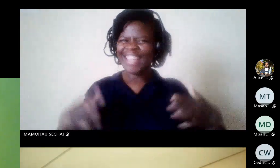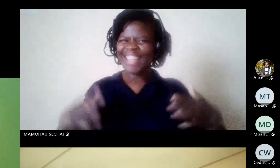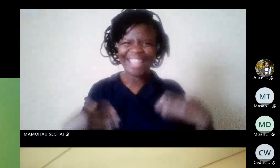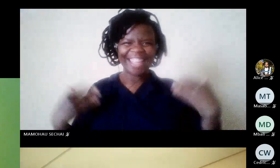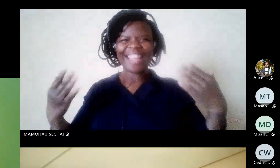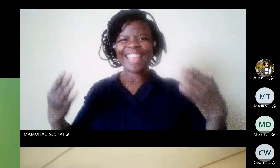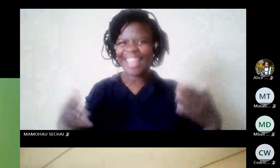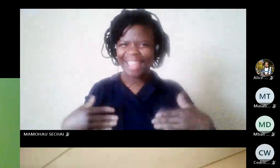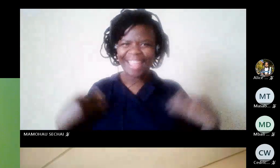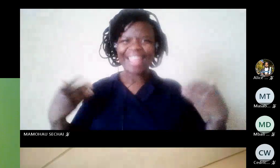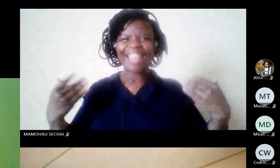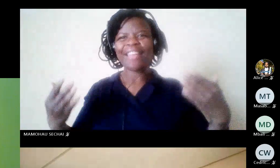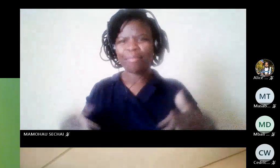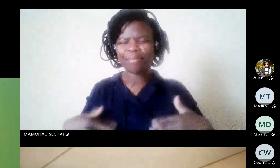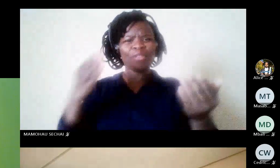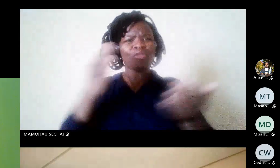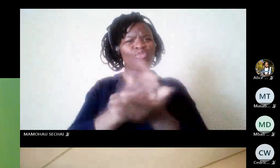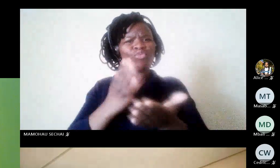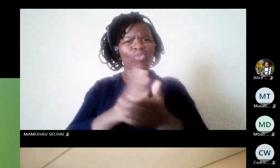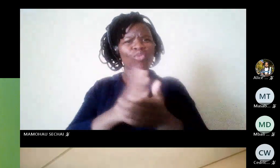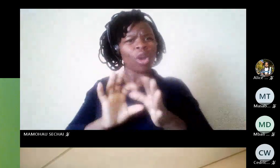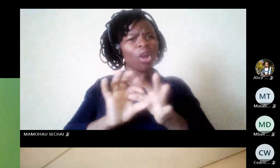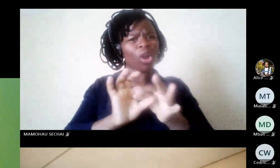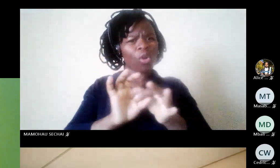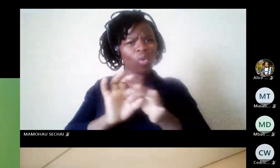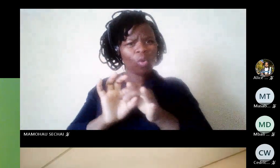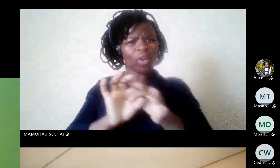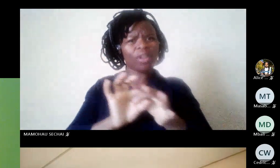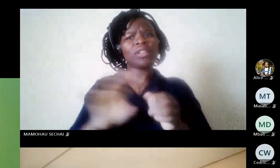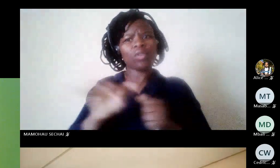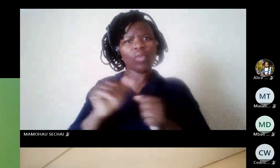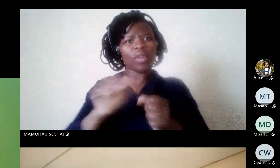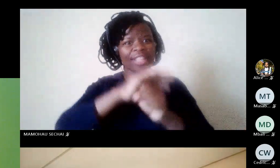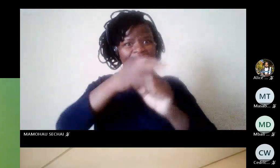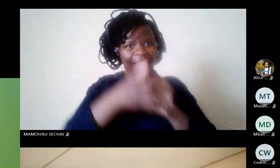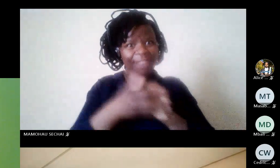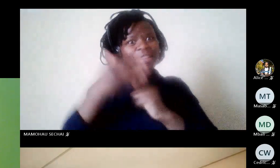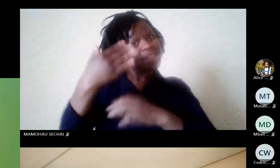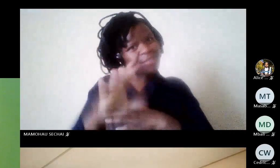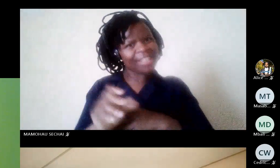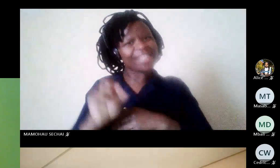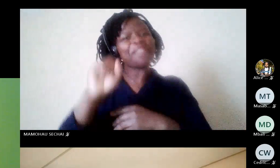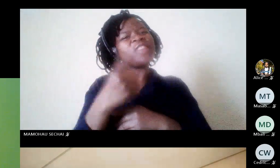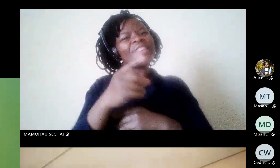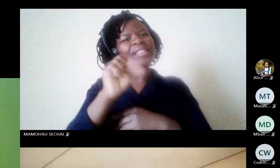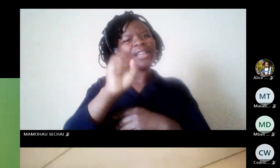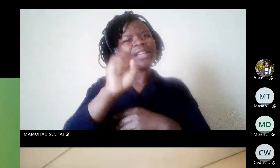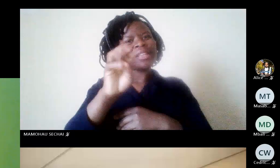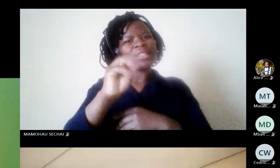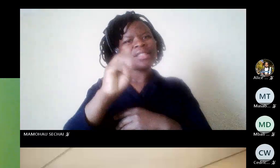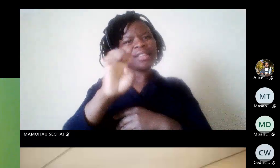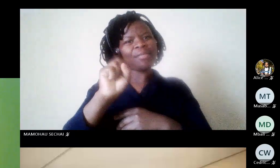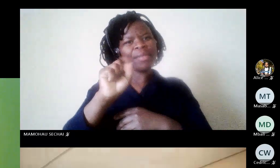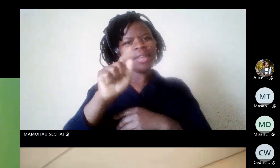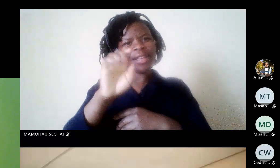because you're connecting what your colleagues have covered in the first semester. So that part where you talked about pity